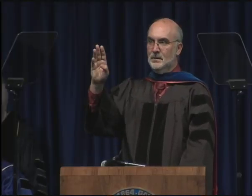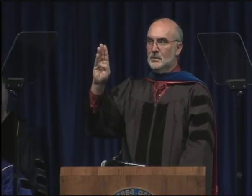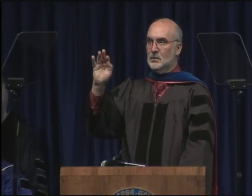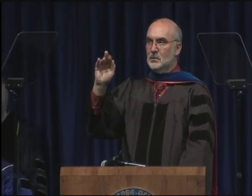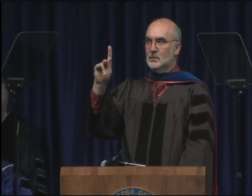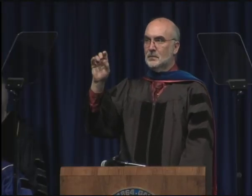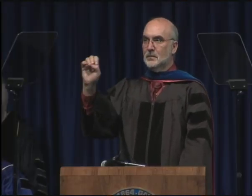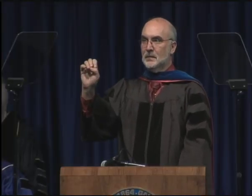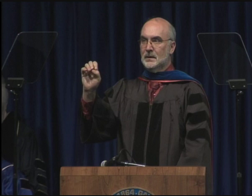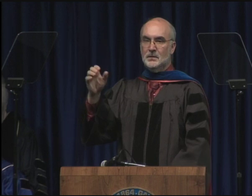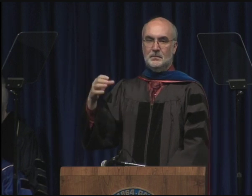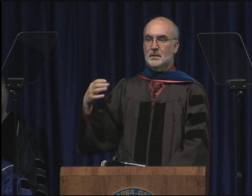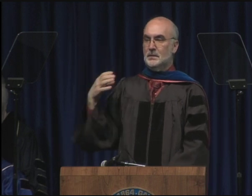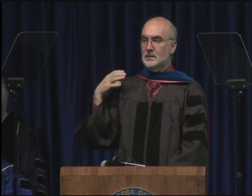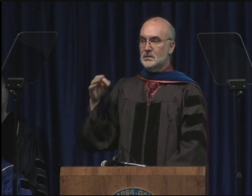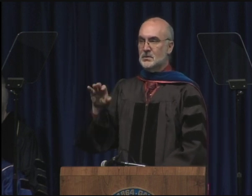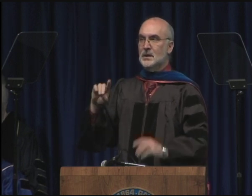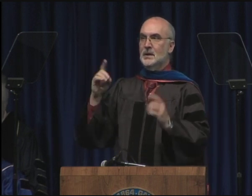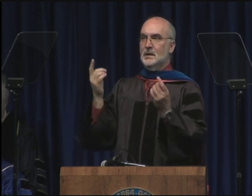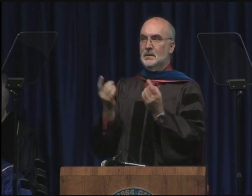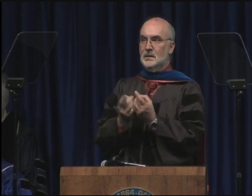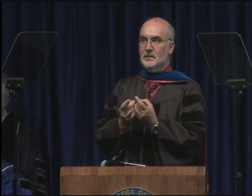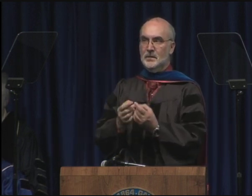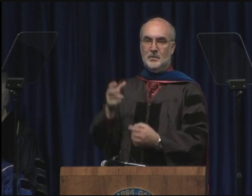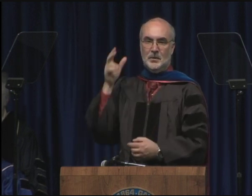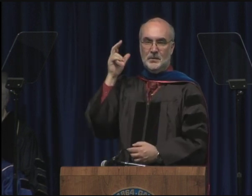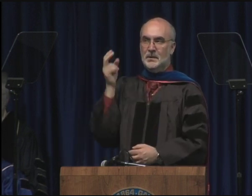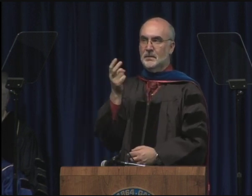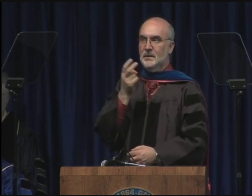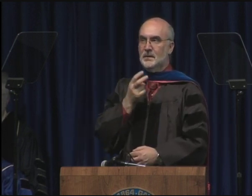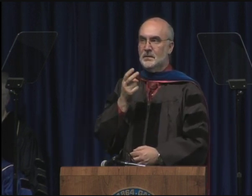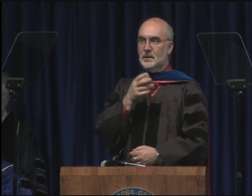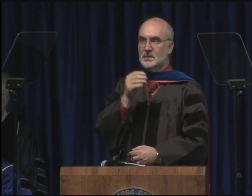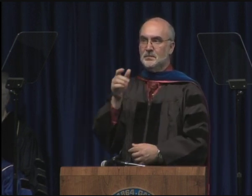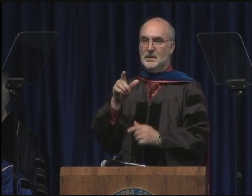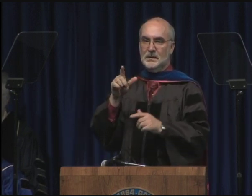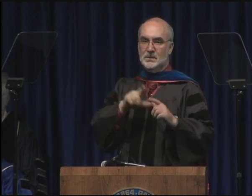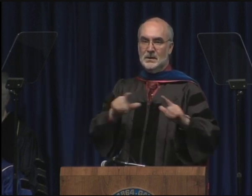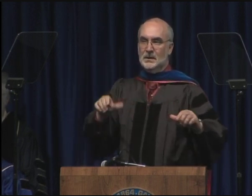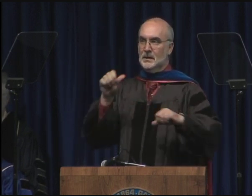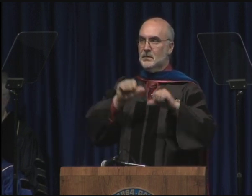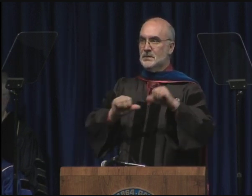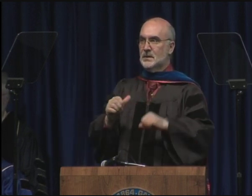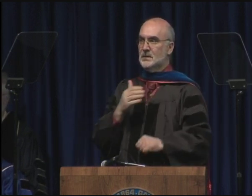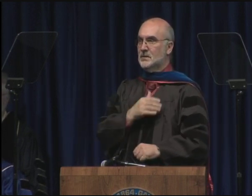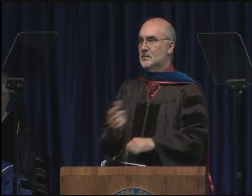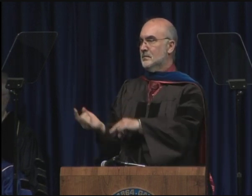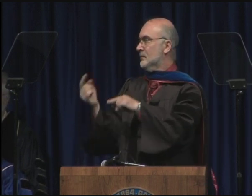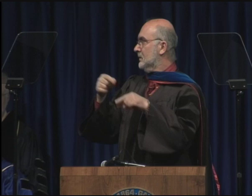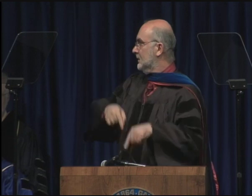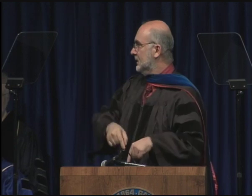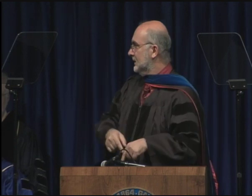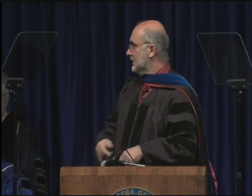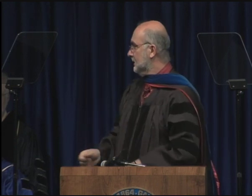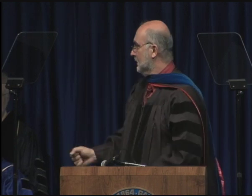Will Dr. Matthew Bakke, Chair of the Department of Hearing, Speech, and Language Sciences, please come forward?